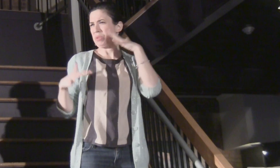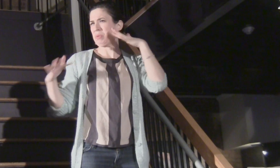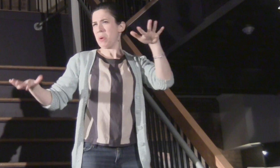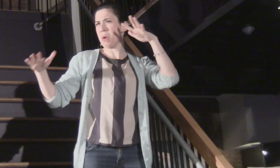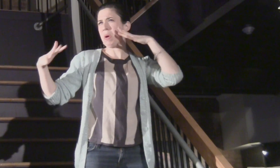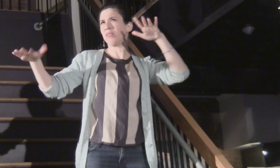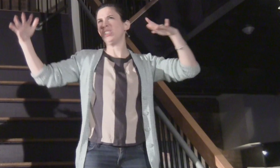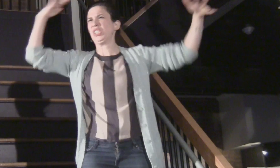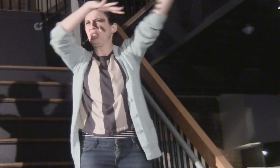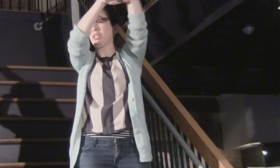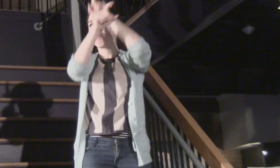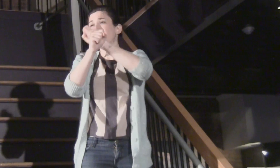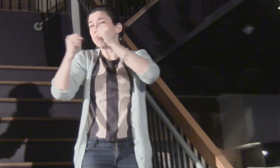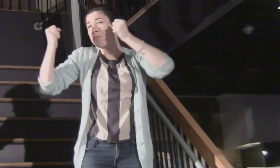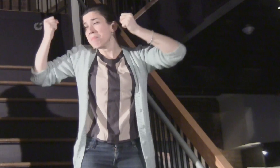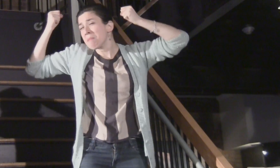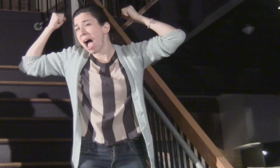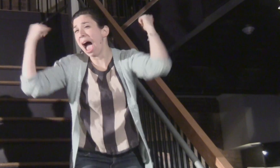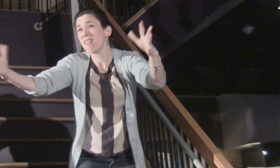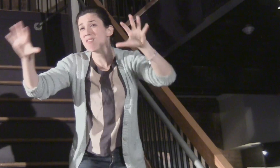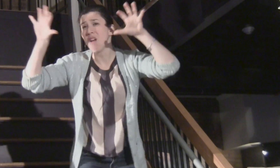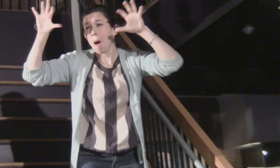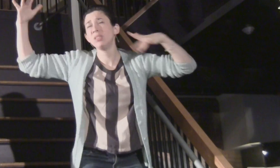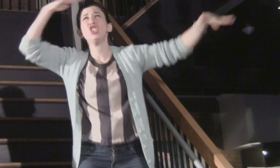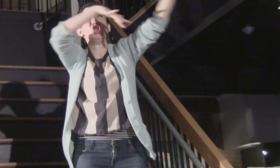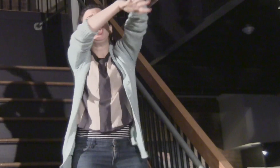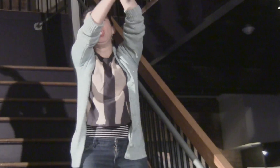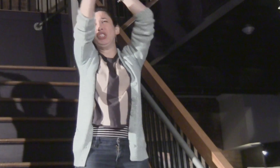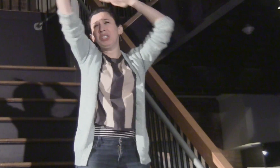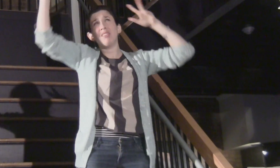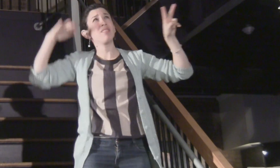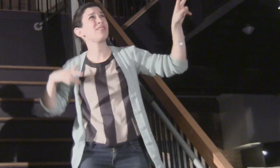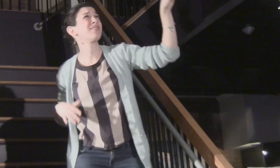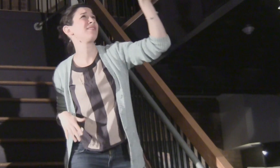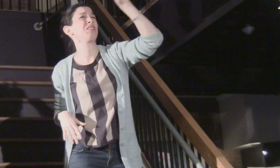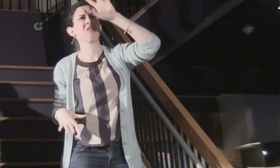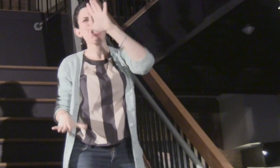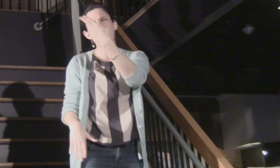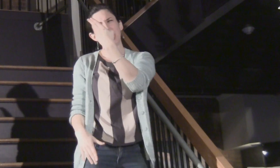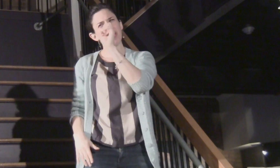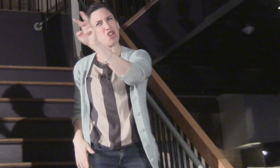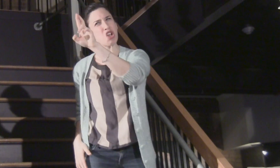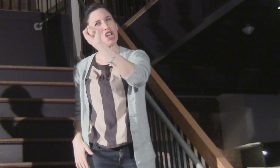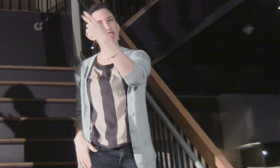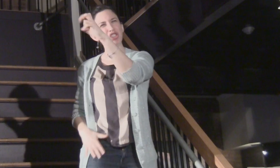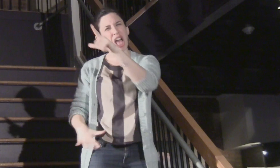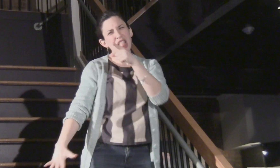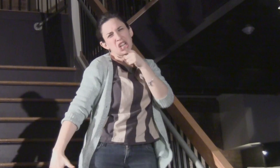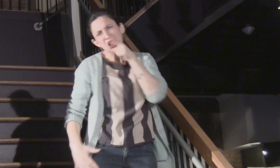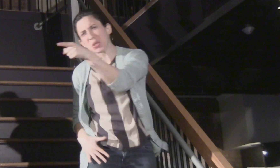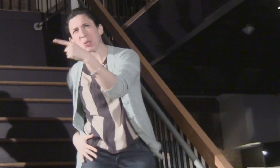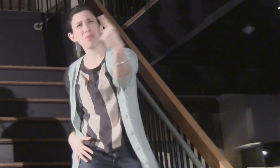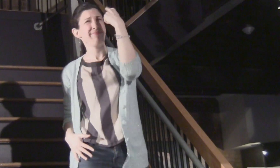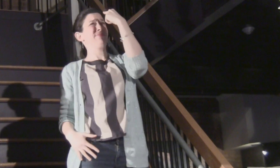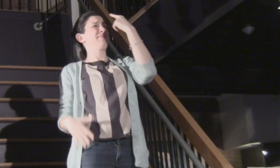heard a strange noise, powerful noise. And he looked up,